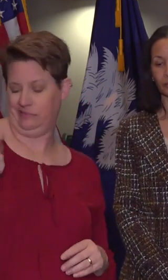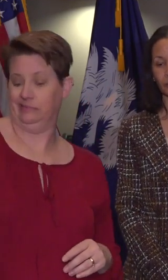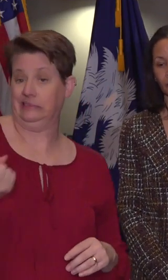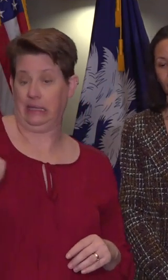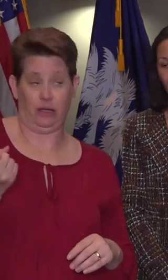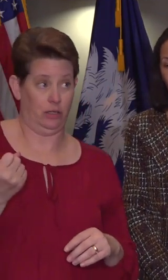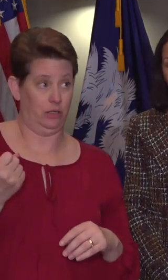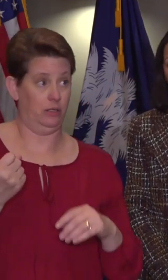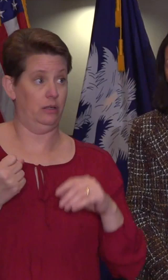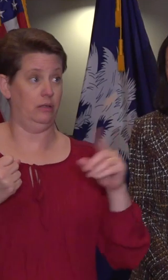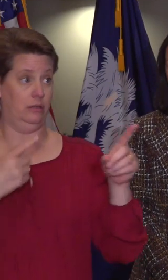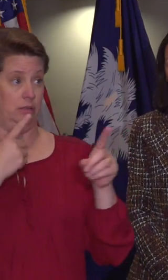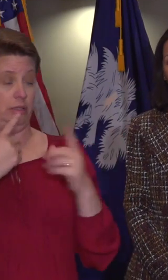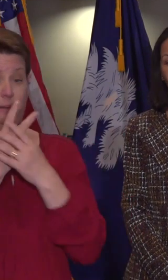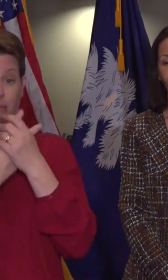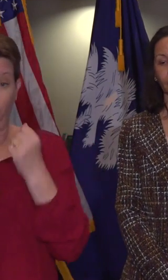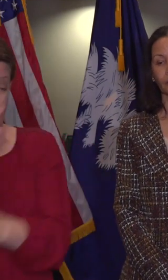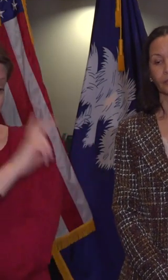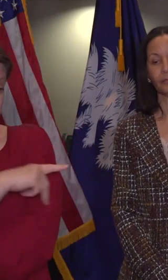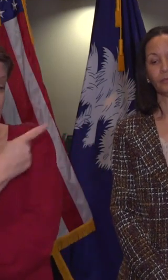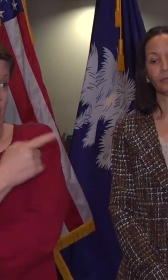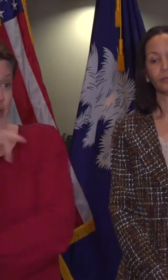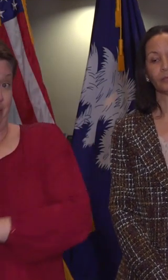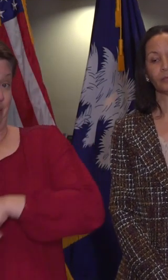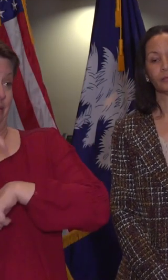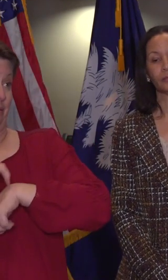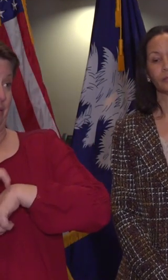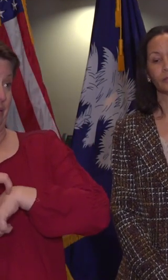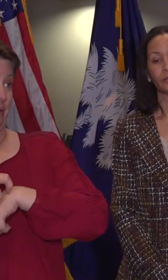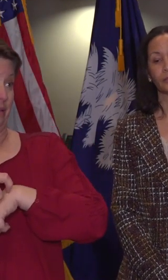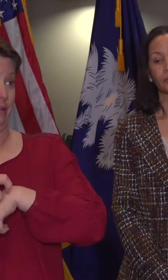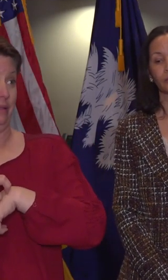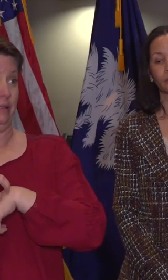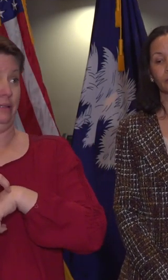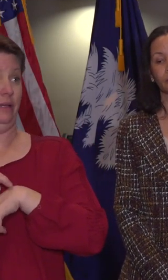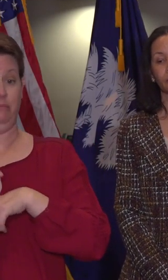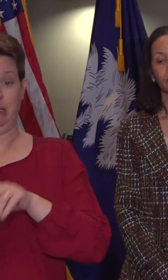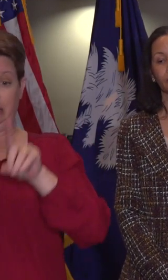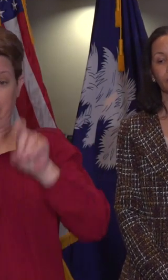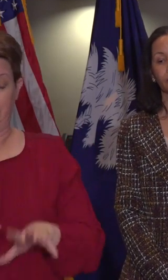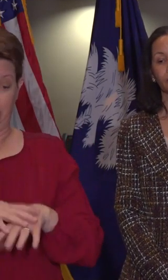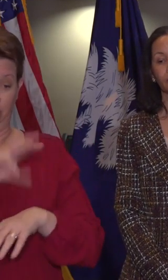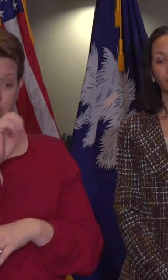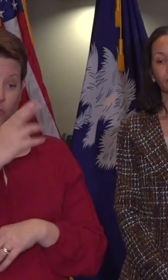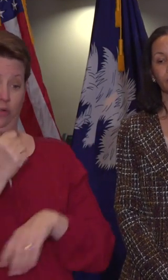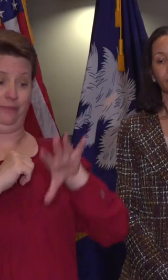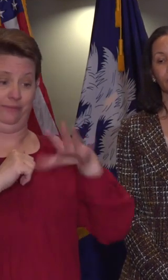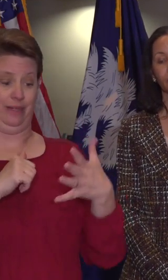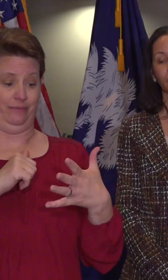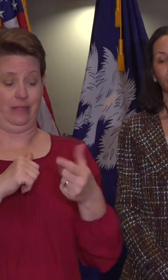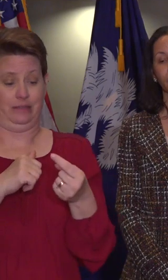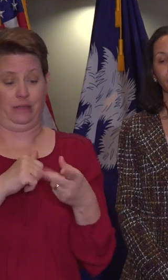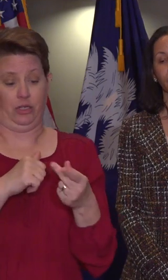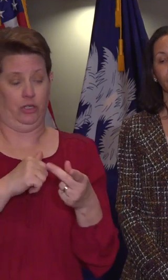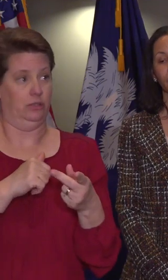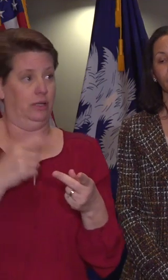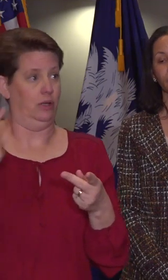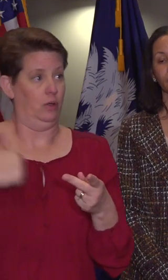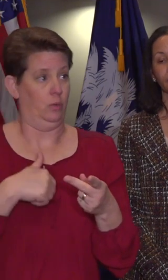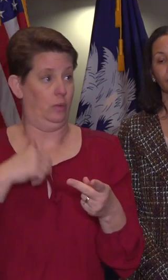was said that both patients then had received their tests on March 5th. That was Thursday. We didn't hear about